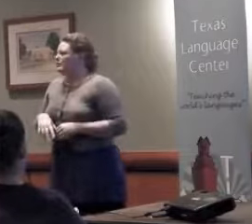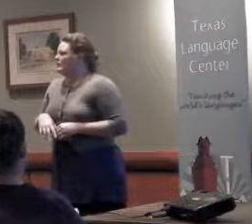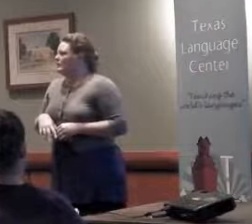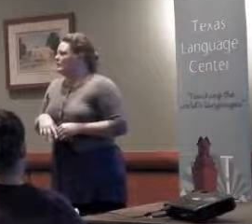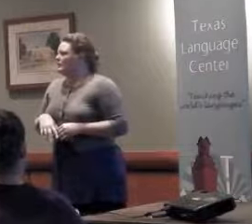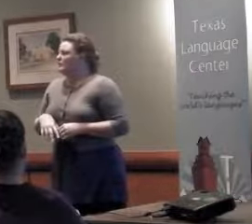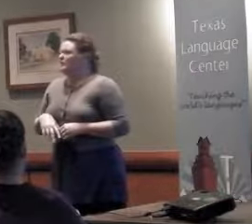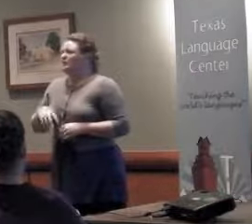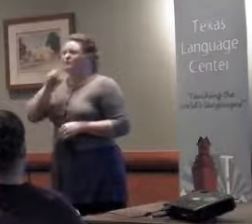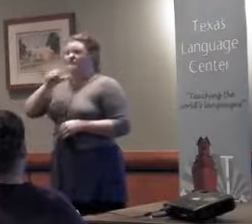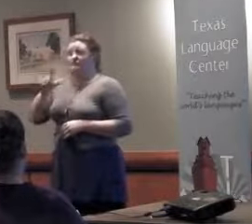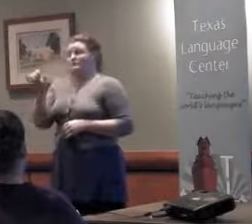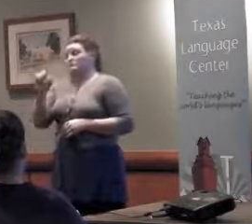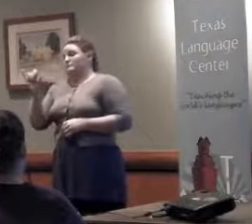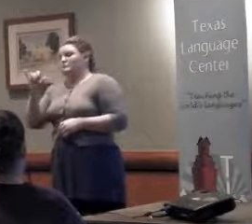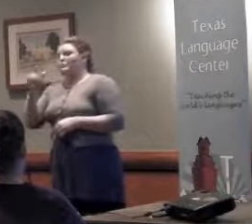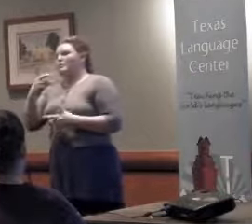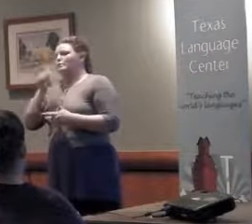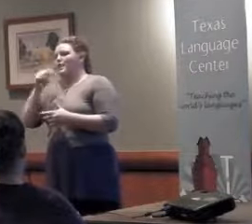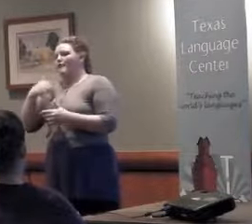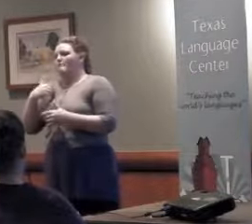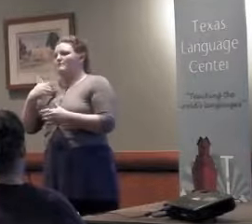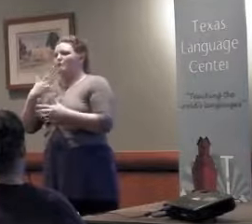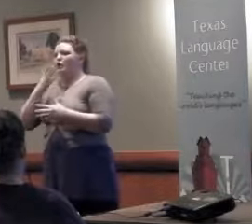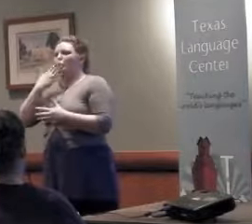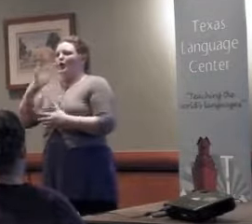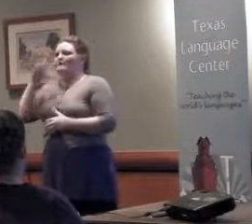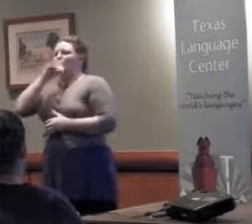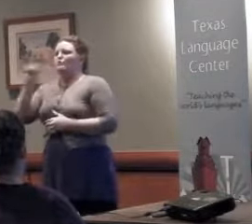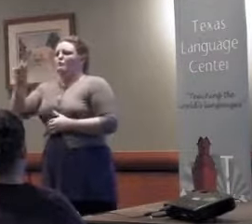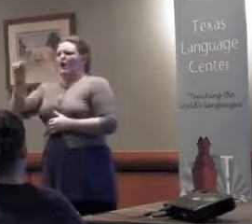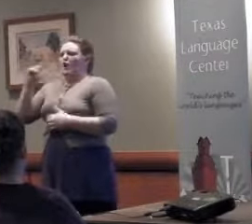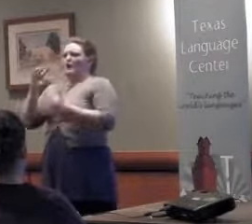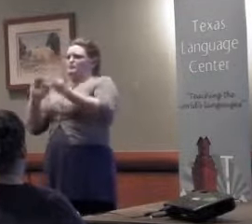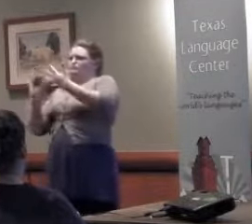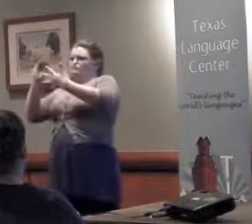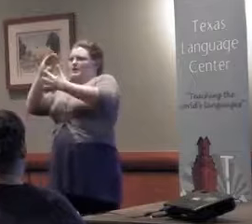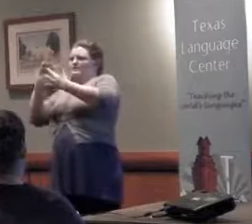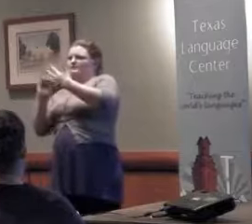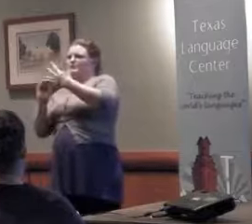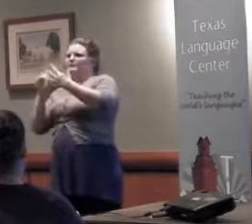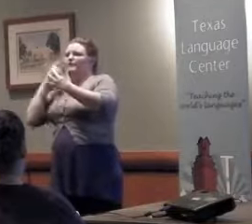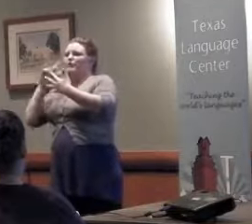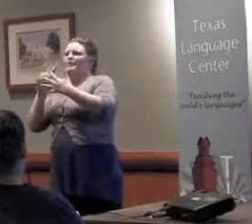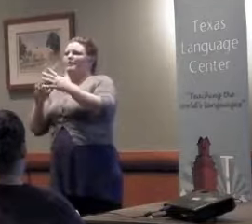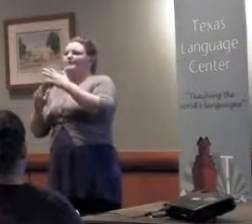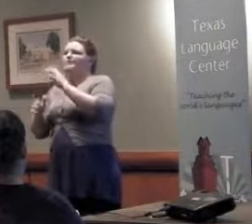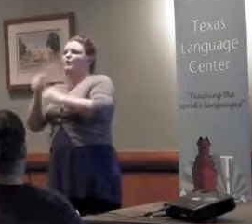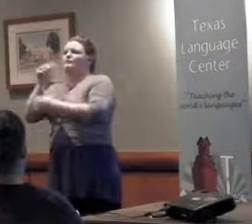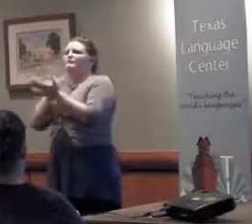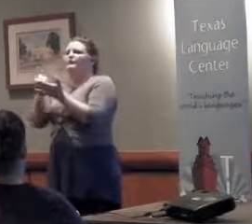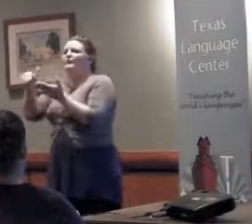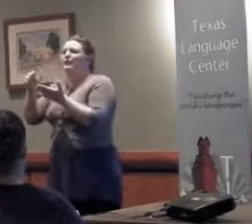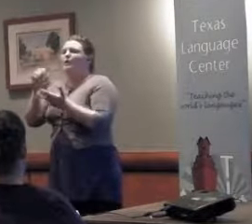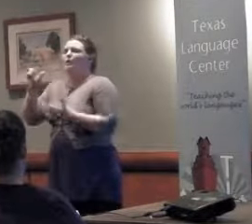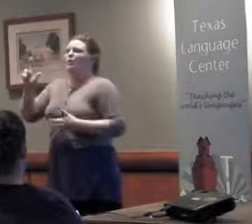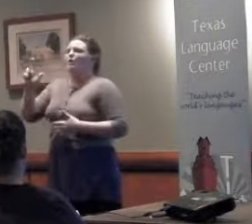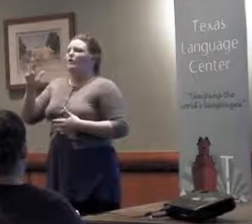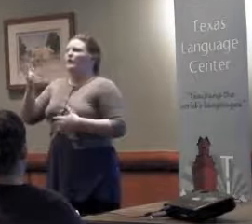a very reliable estimate of where it ranks in the most frequently